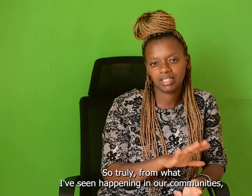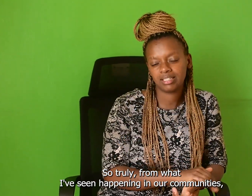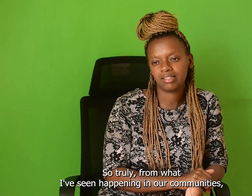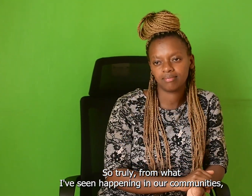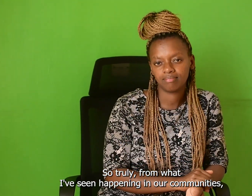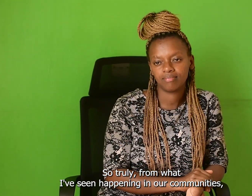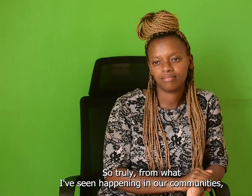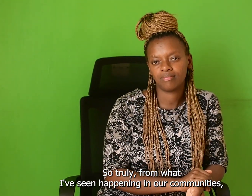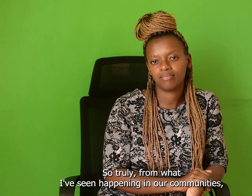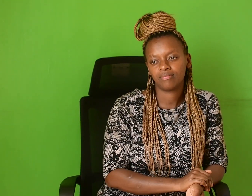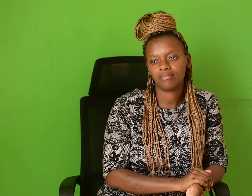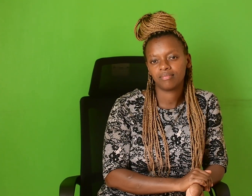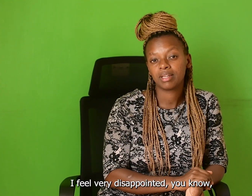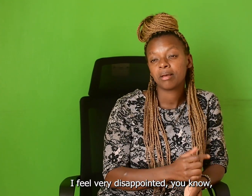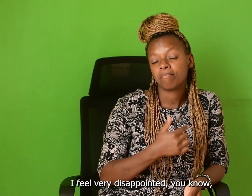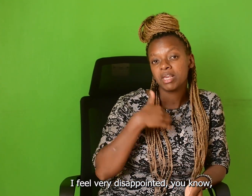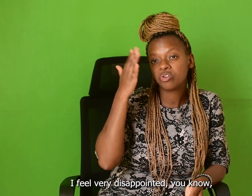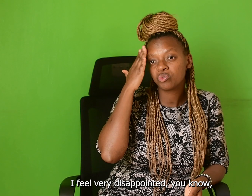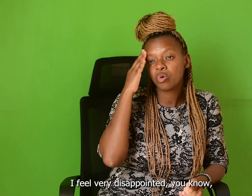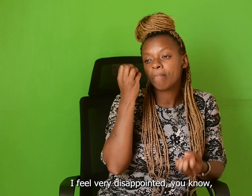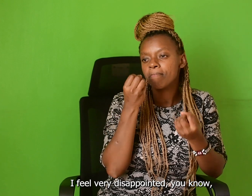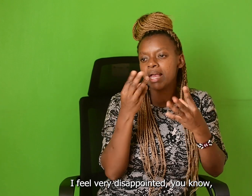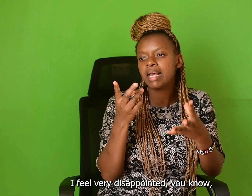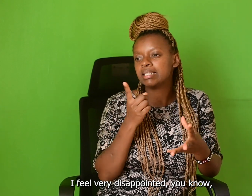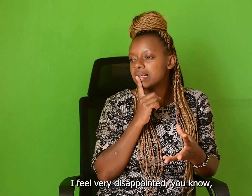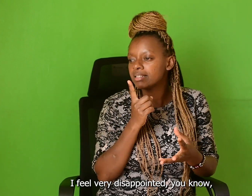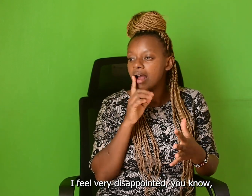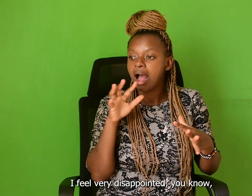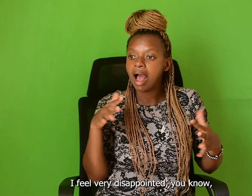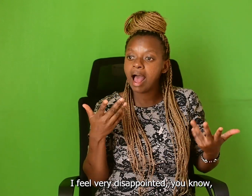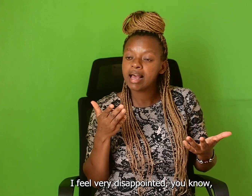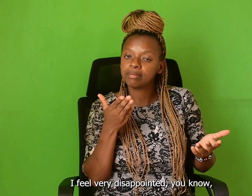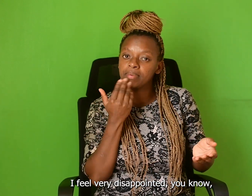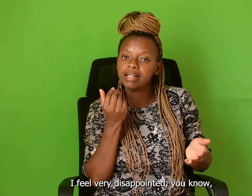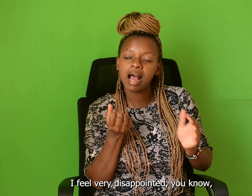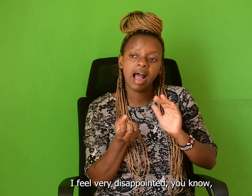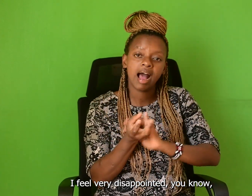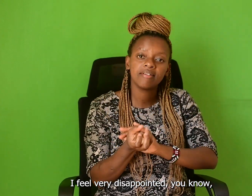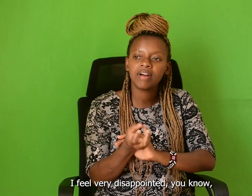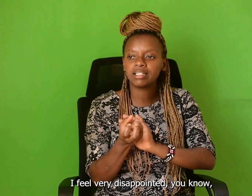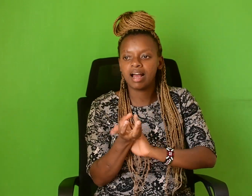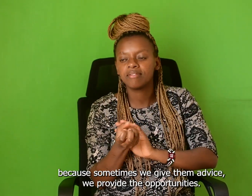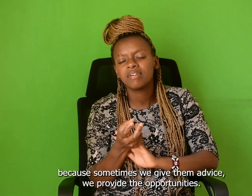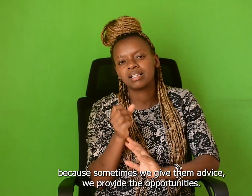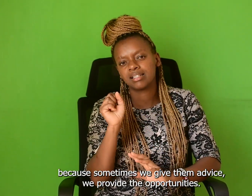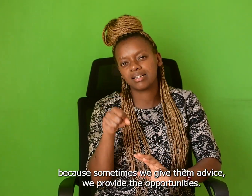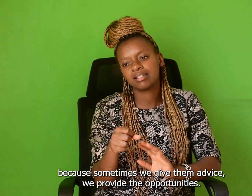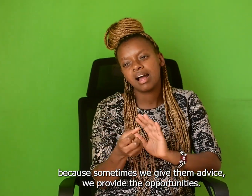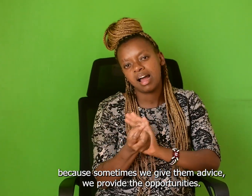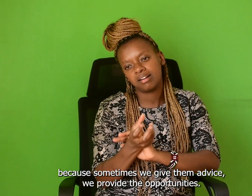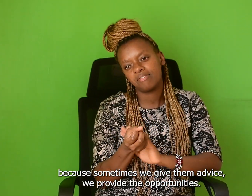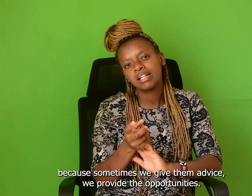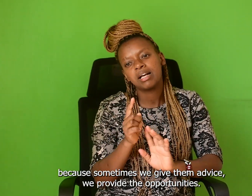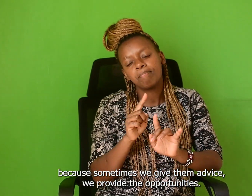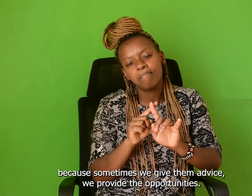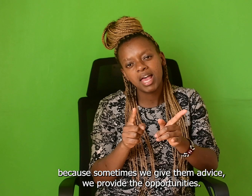our communities, I feel, very disappointed. Because sometimes we give them advice, we provide